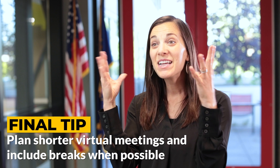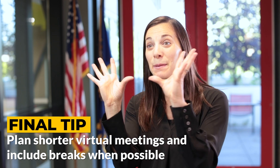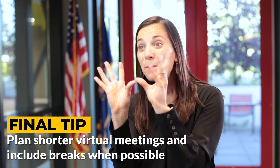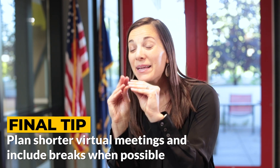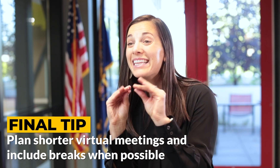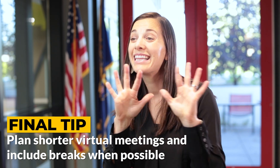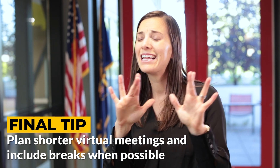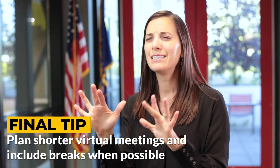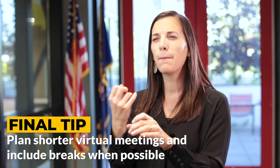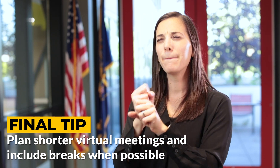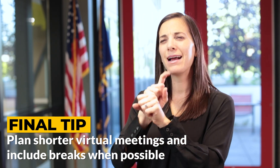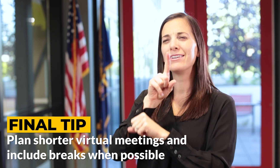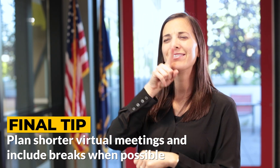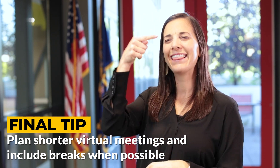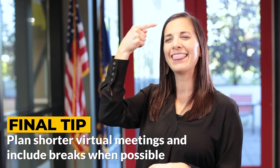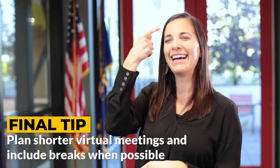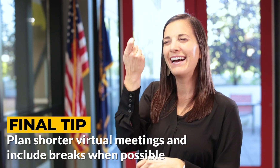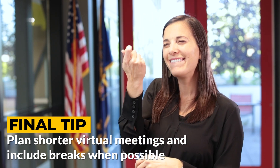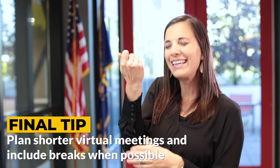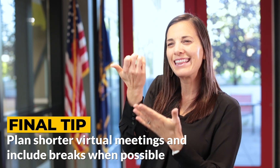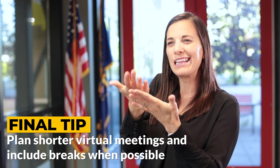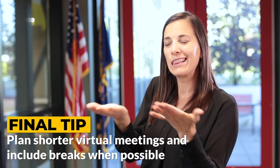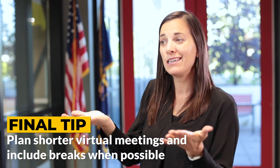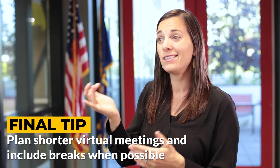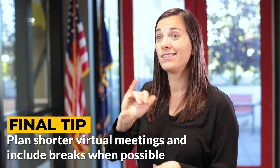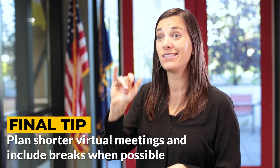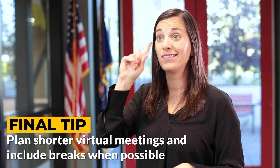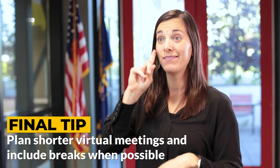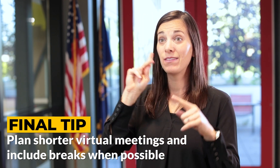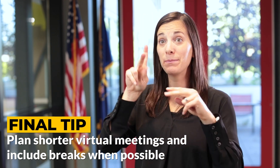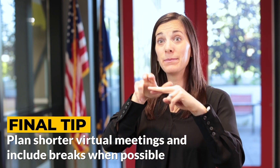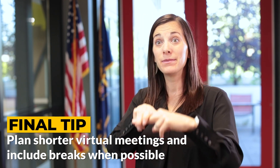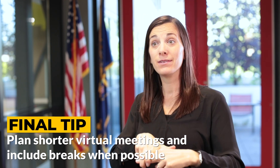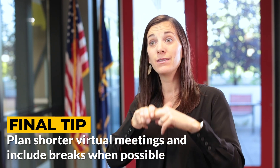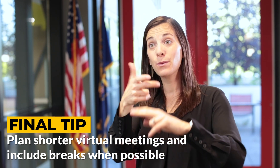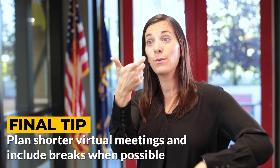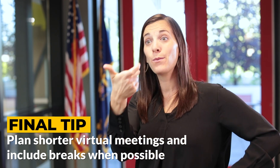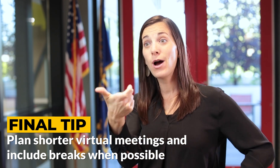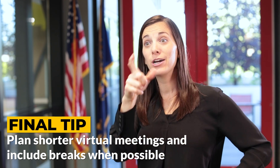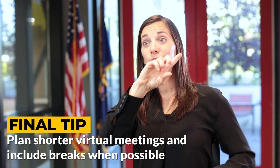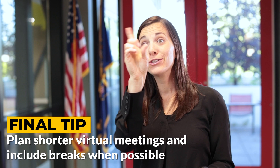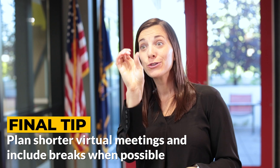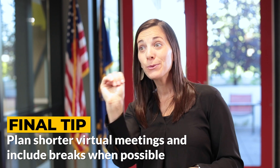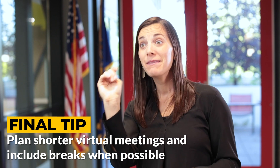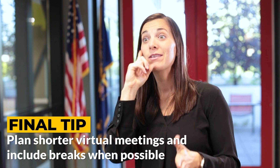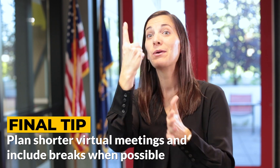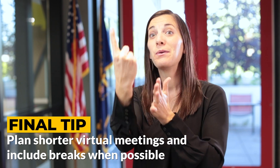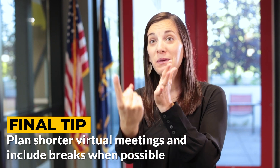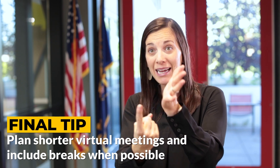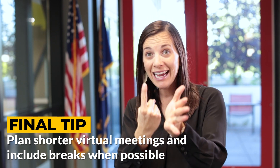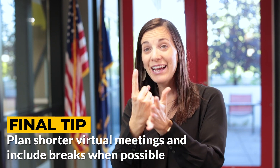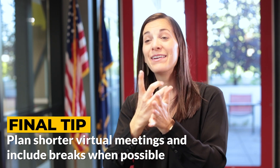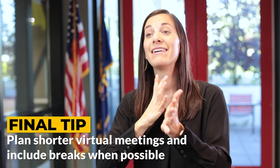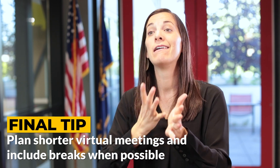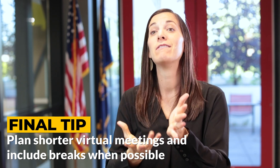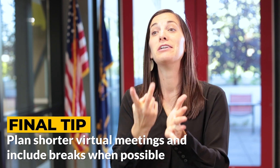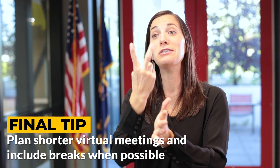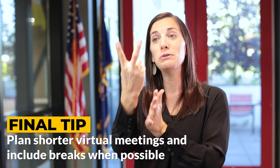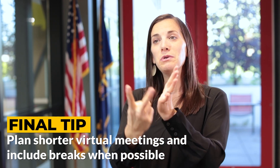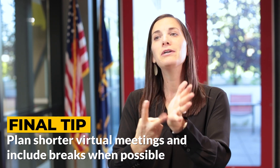When you are having a meeting, you need to be mindful of the little things. A deaf person attending an online meeting for more than 2